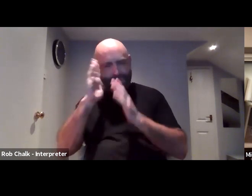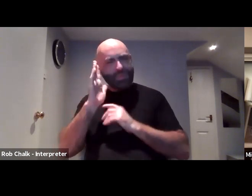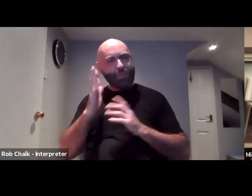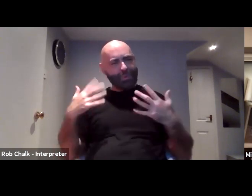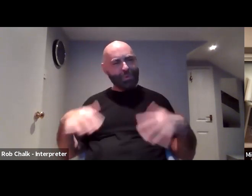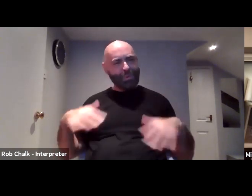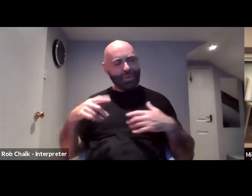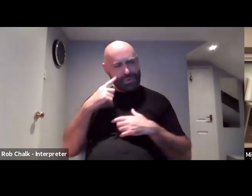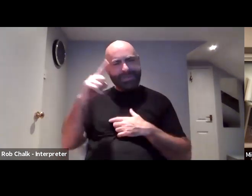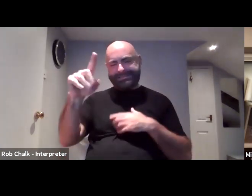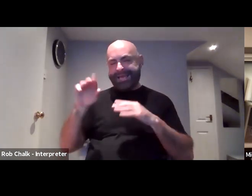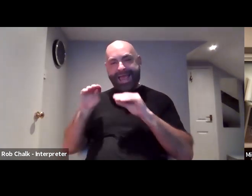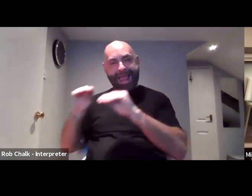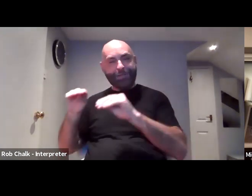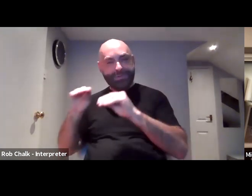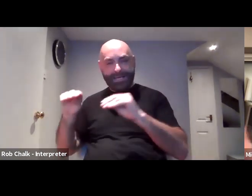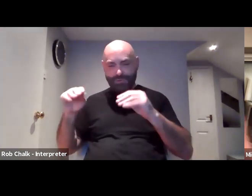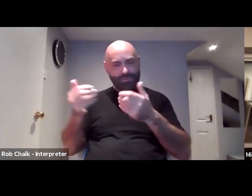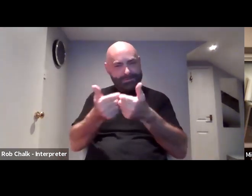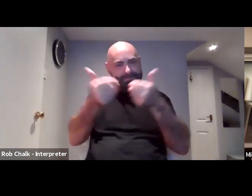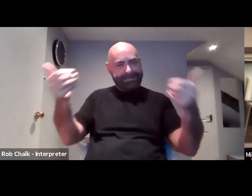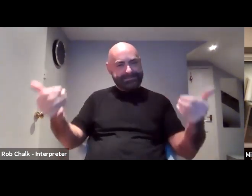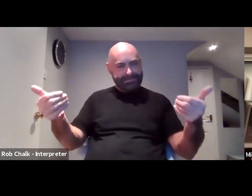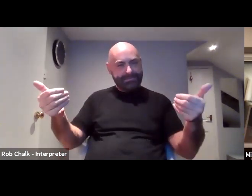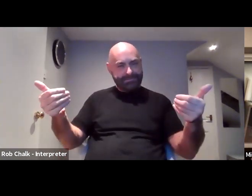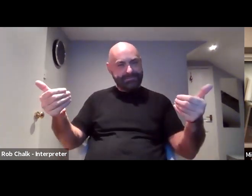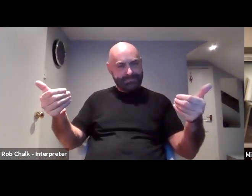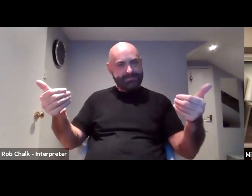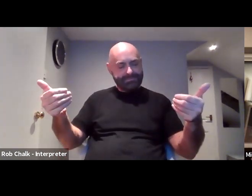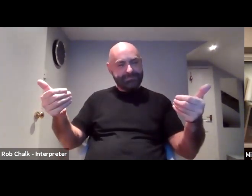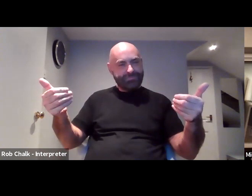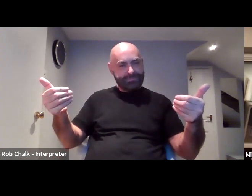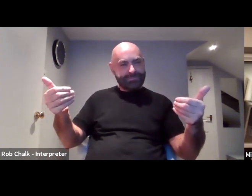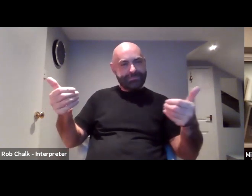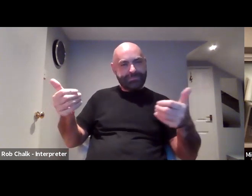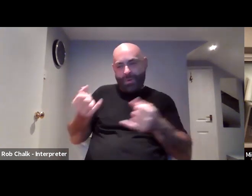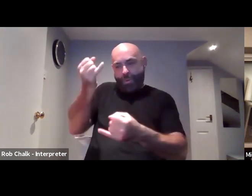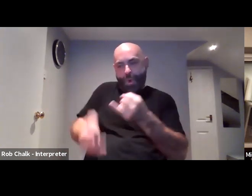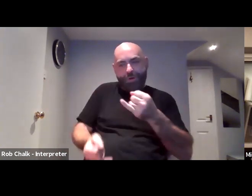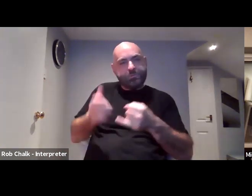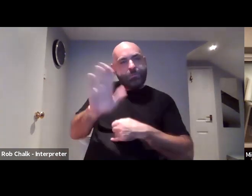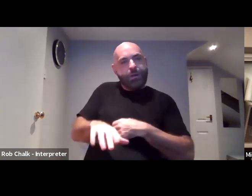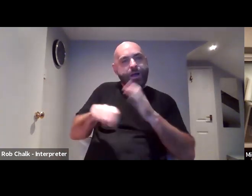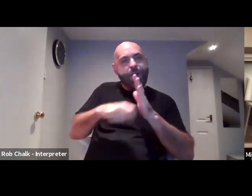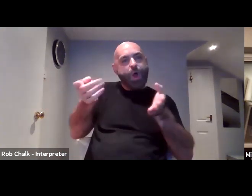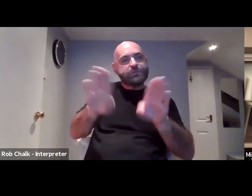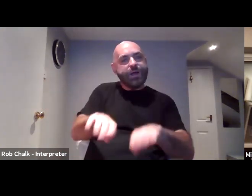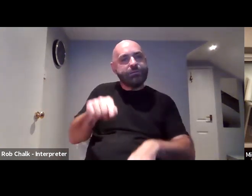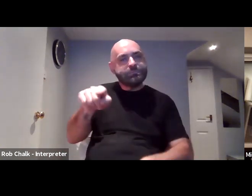see how the educational divide was being increased by lockdown.